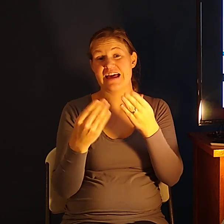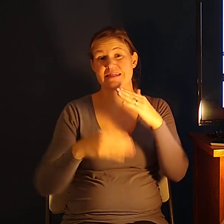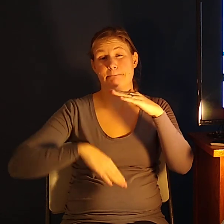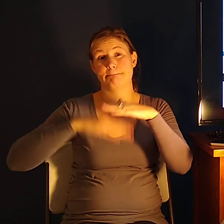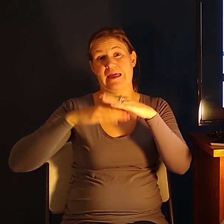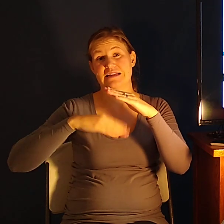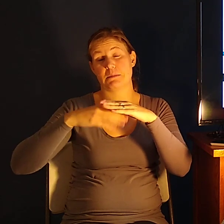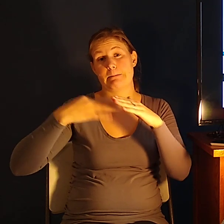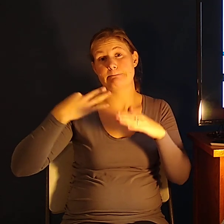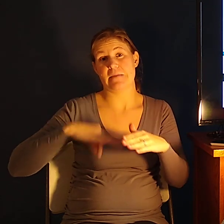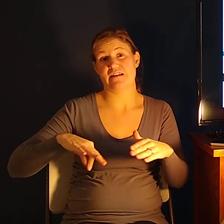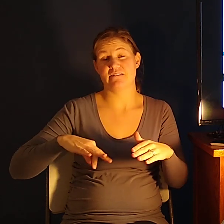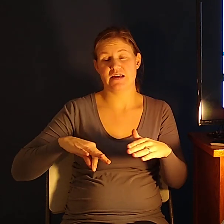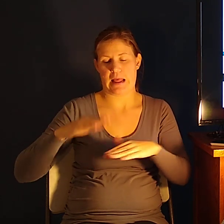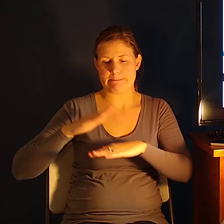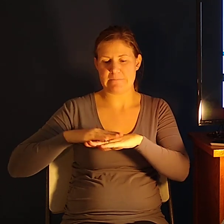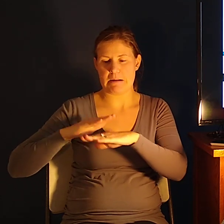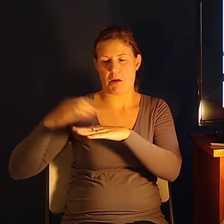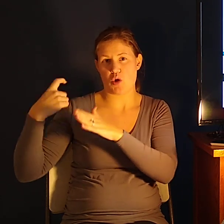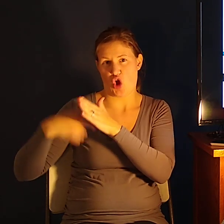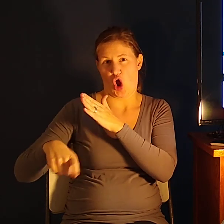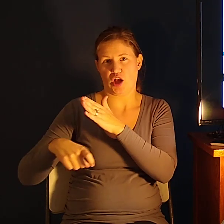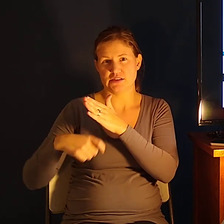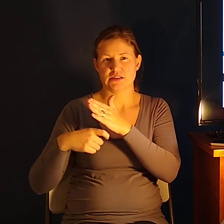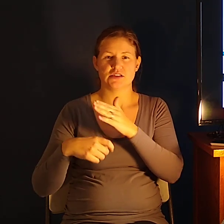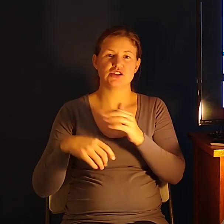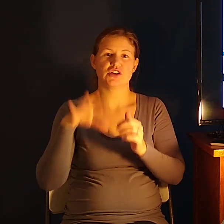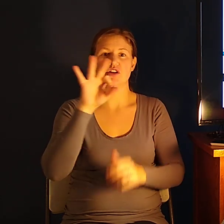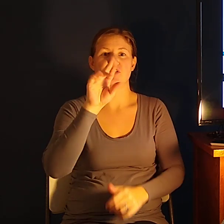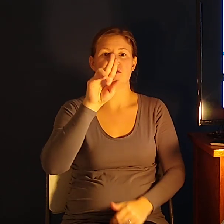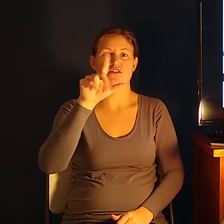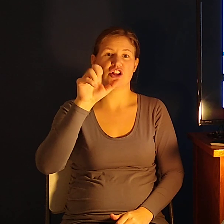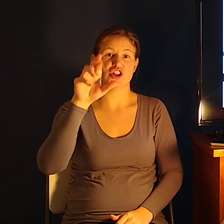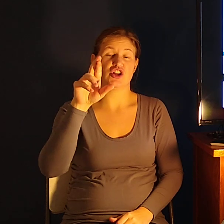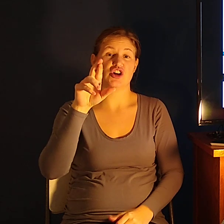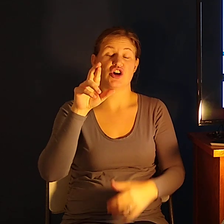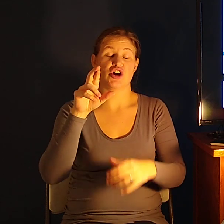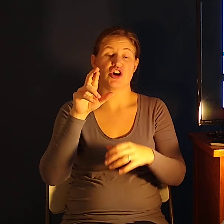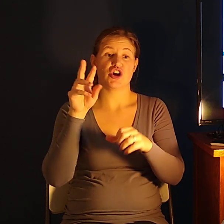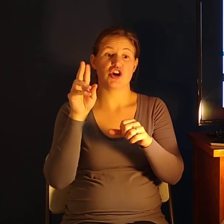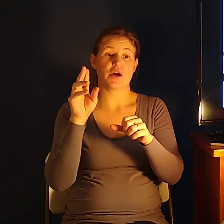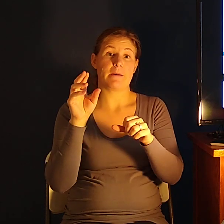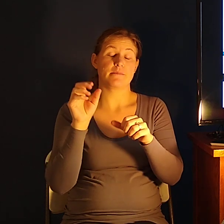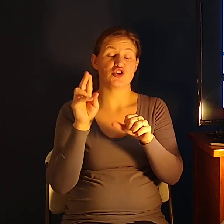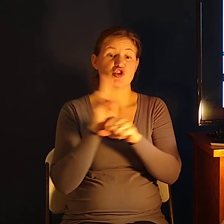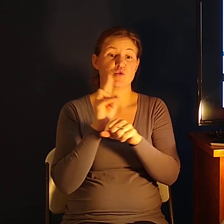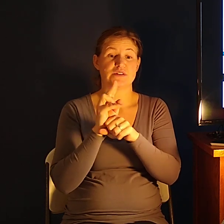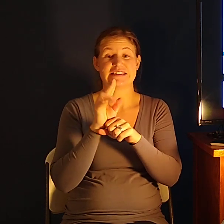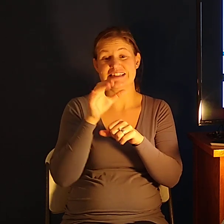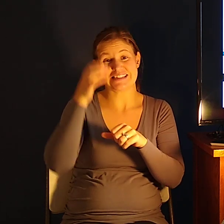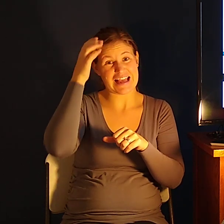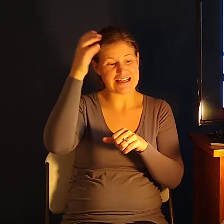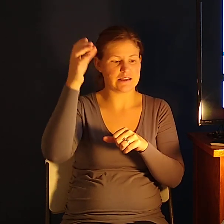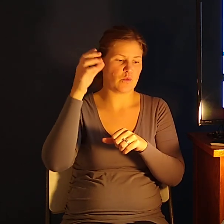benefit, minimum cost. Fuller put this concept to work when he developed the principle, the geodesic